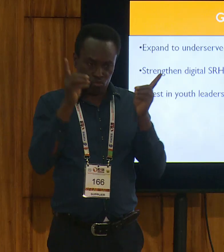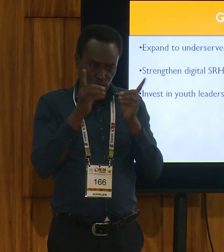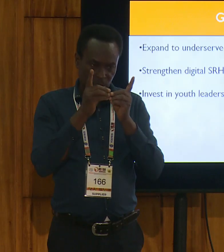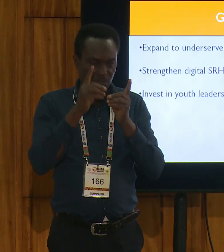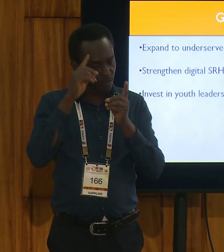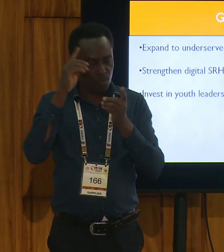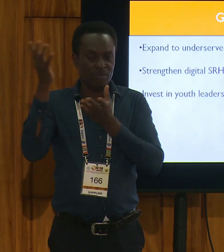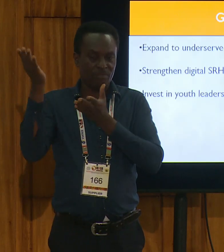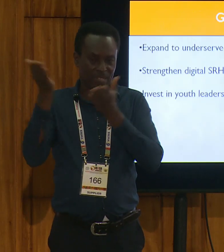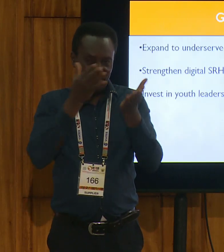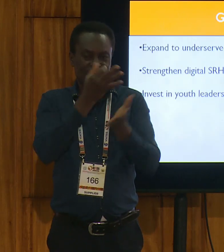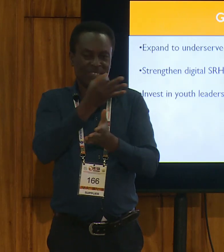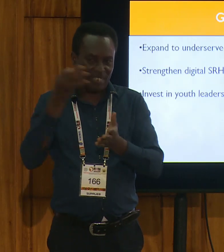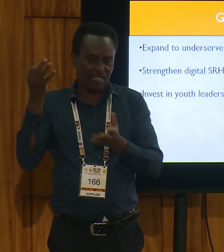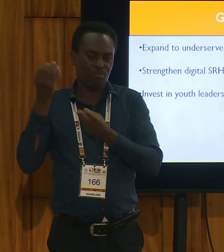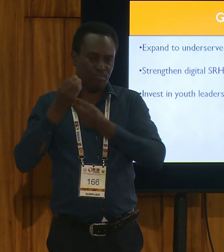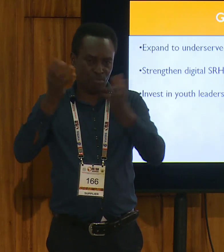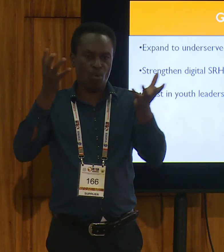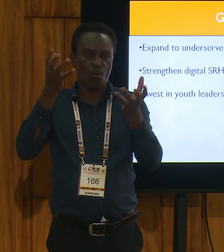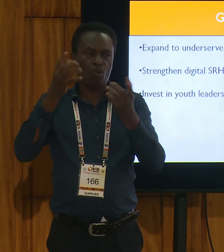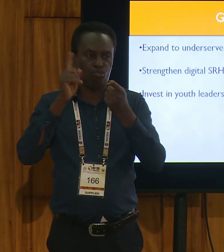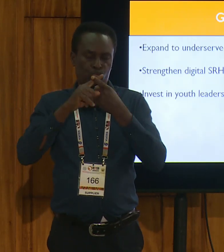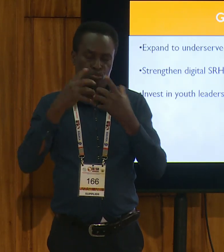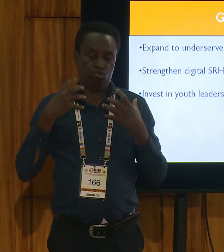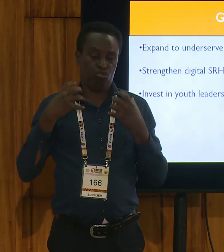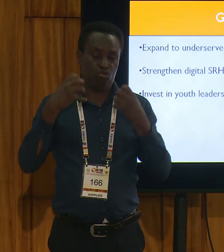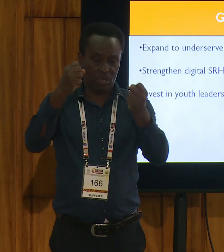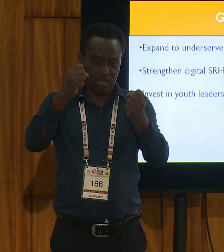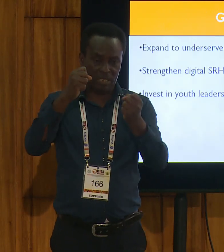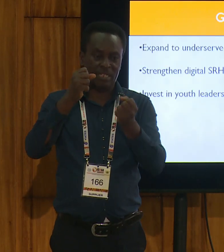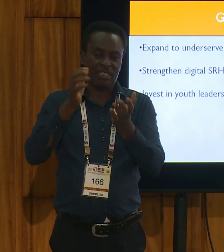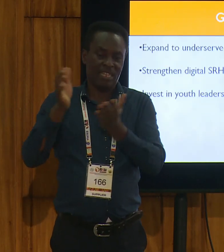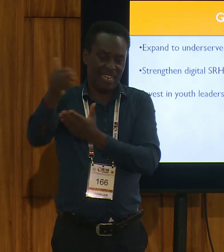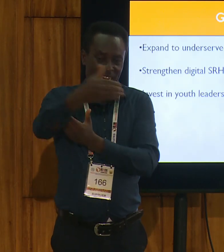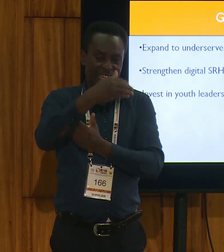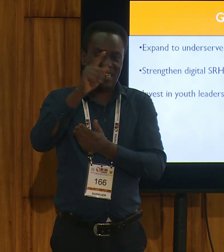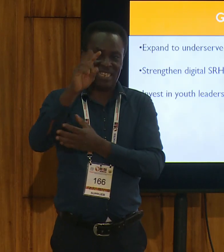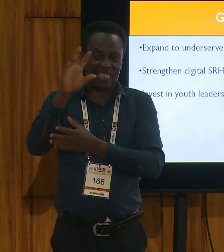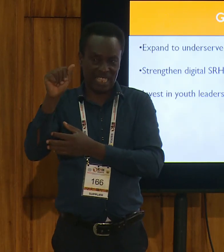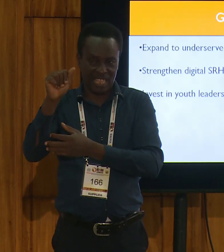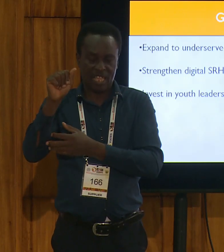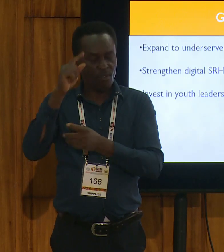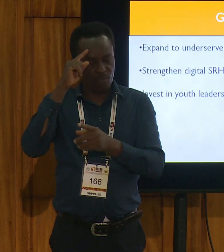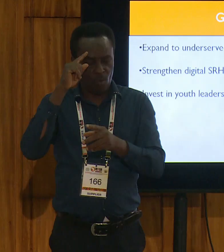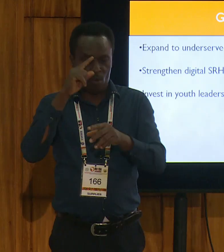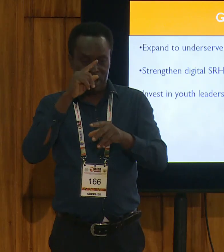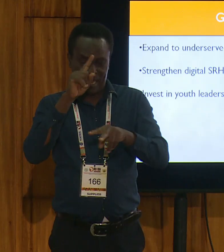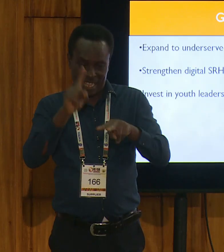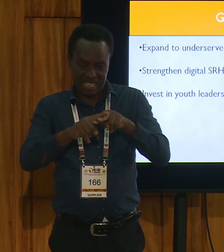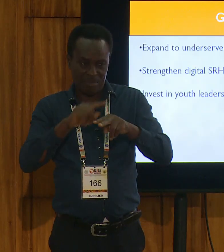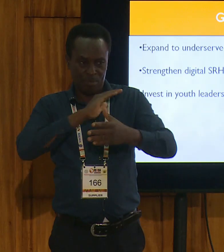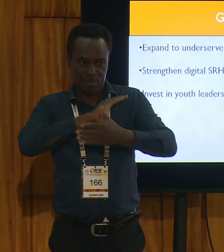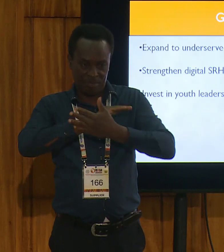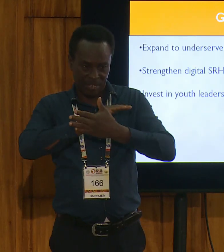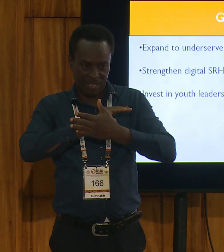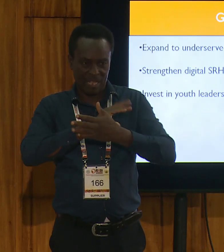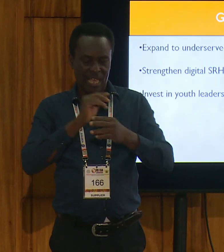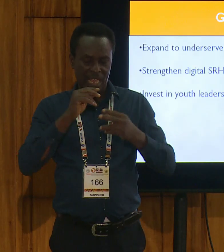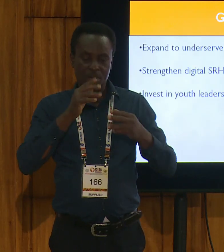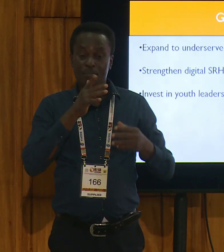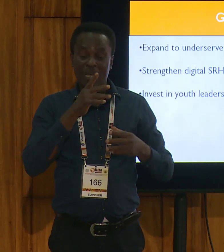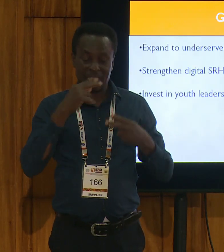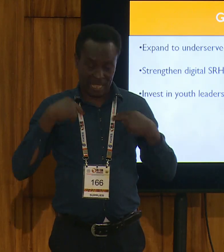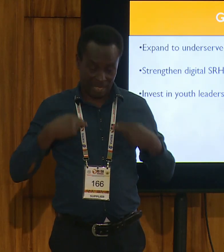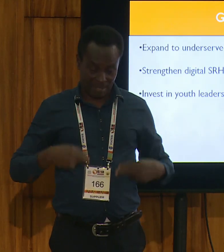the country. We will strengthen digital innovations for HIV prevention and maternal health. We